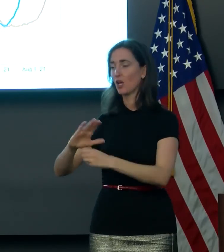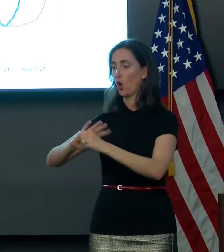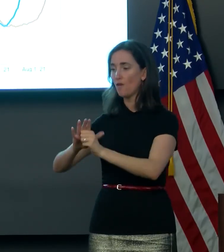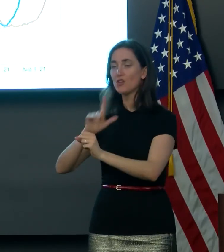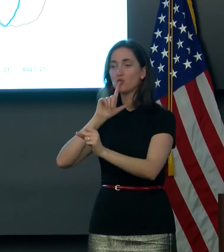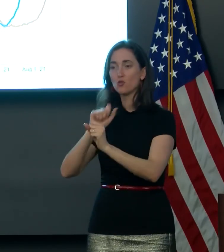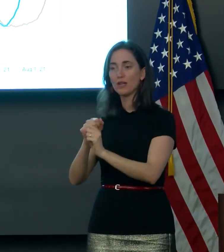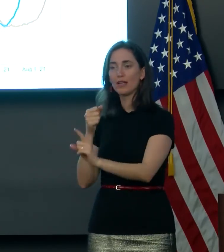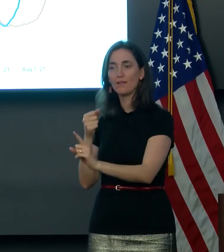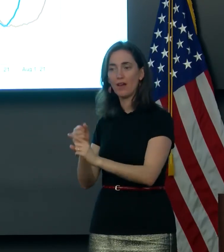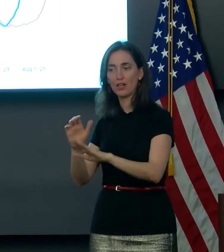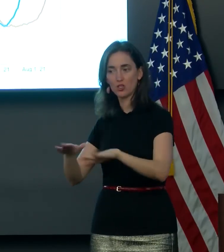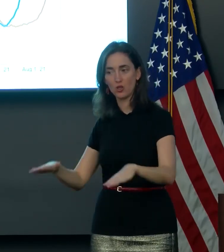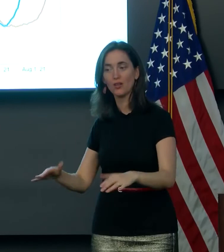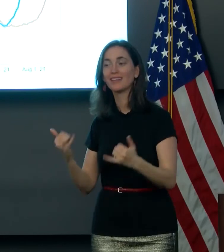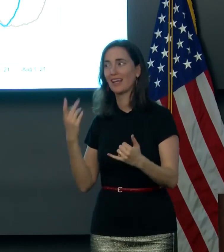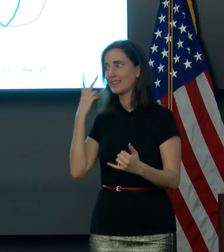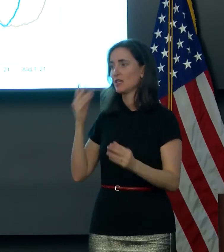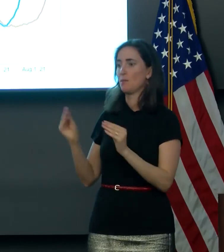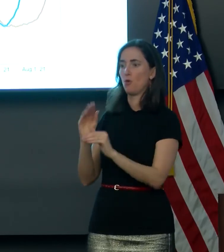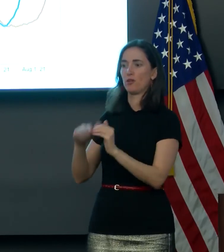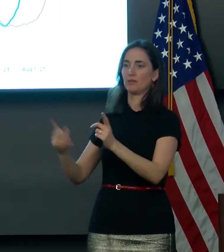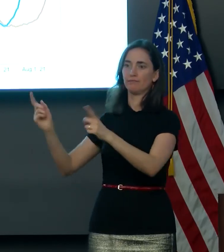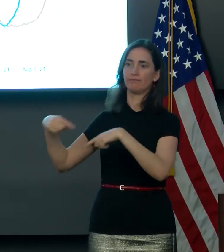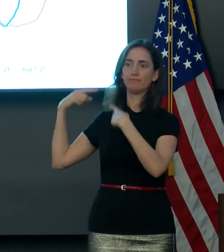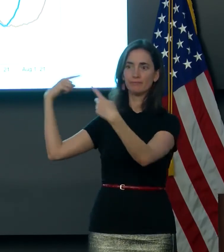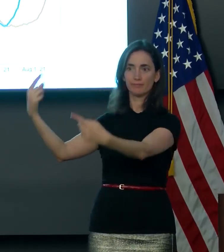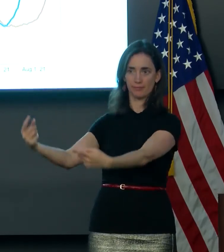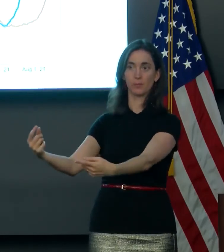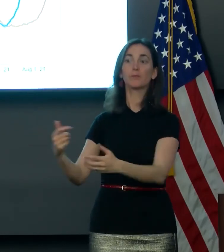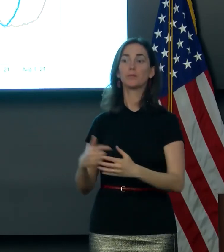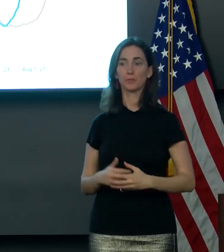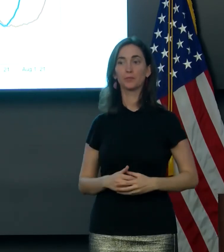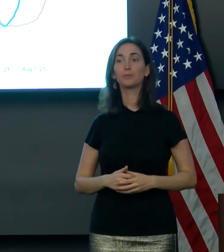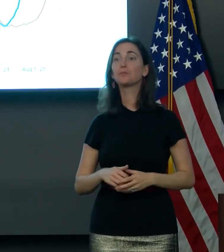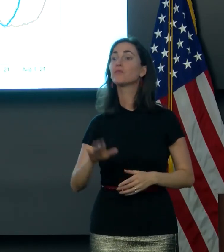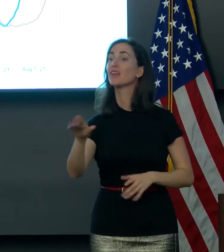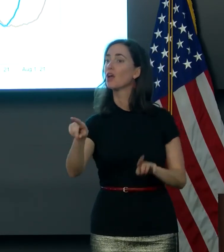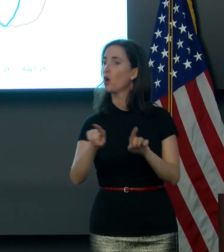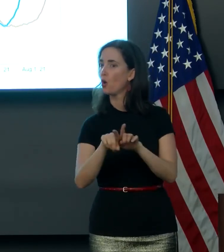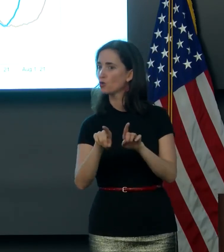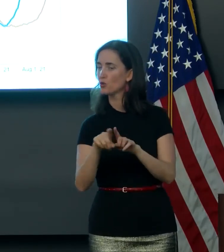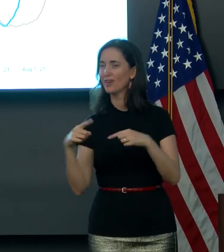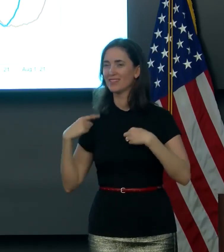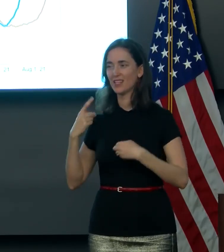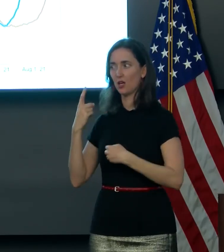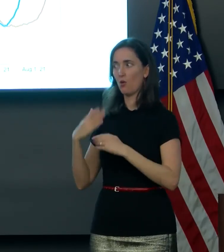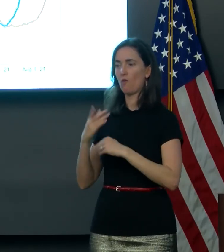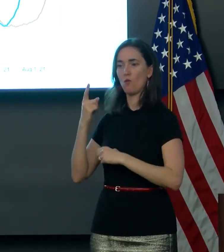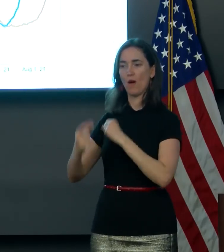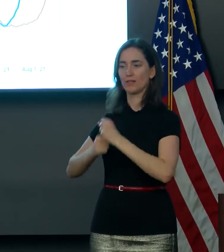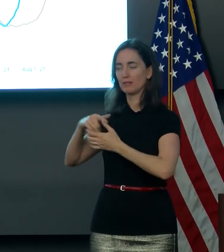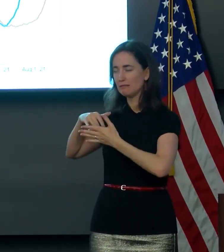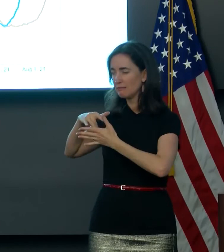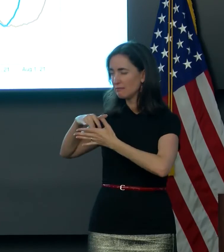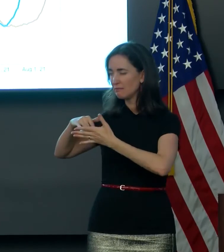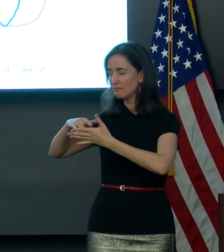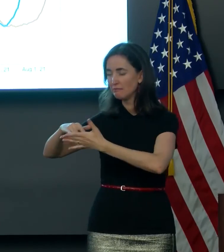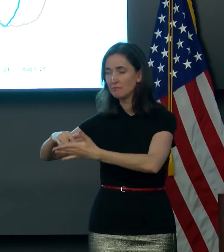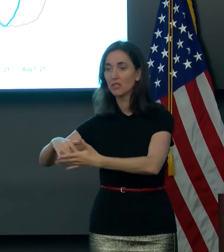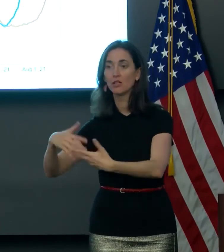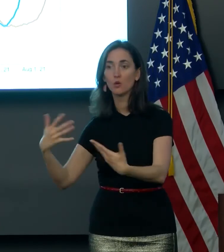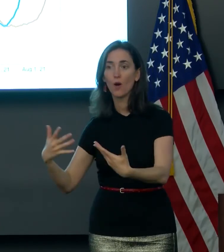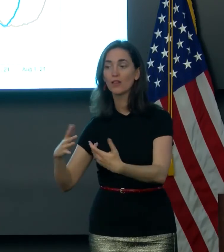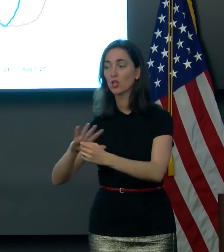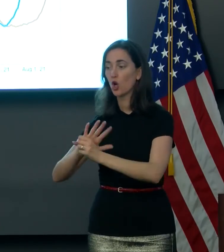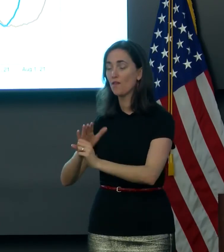we are seeing higher rates of it currently than we have ever seen before. We also know from a year now plus into this pandemic that the impact of